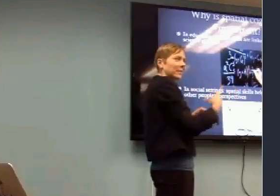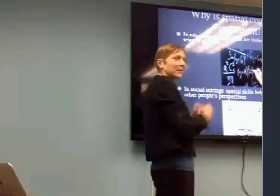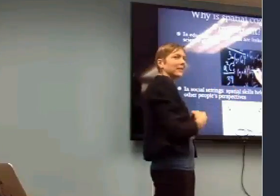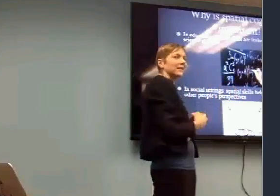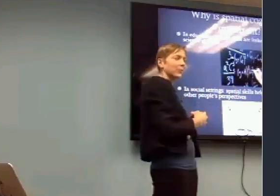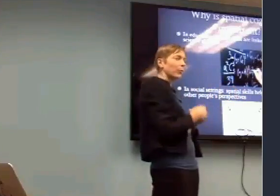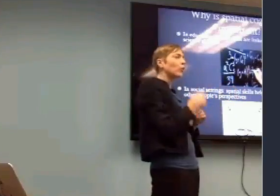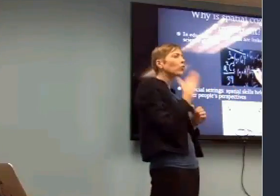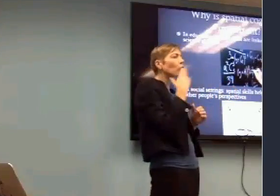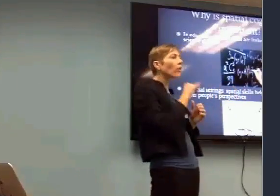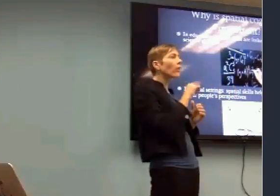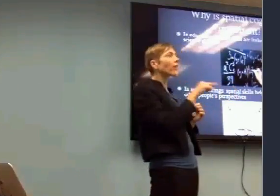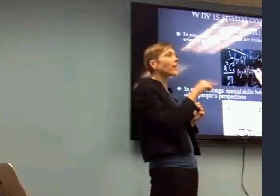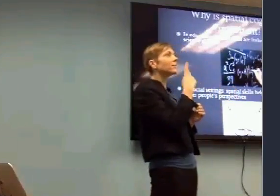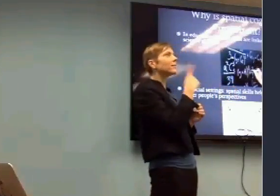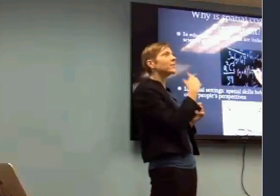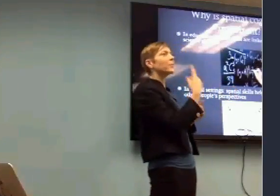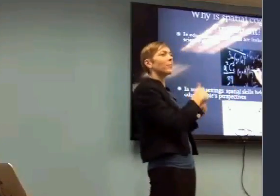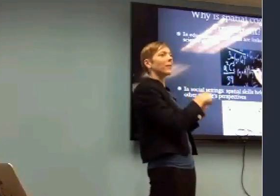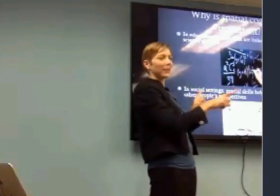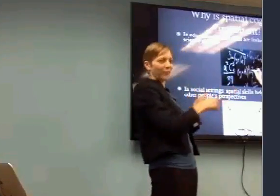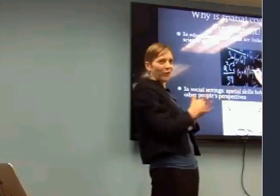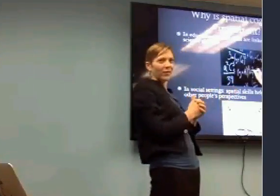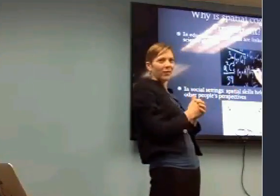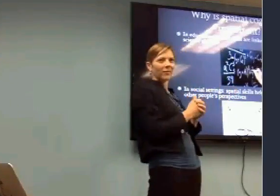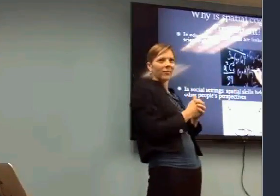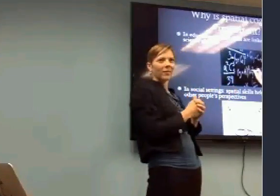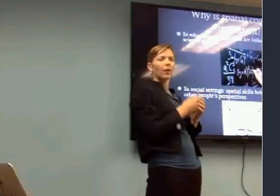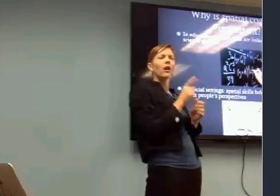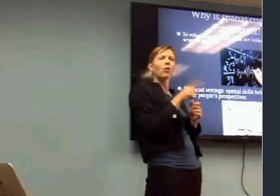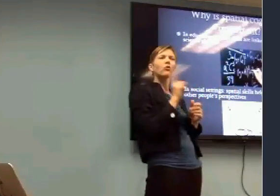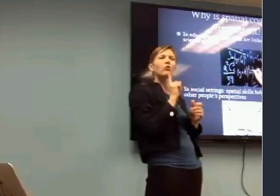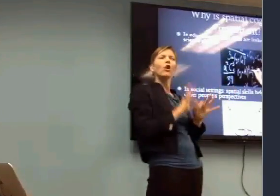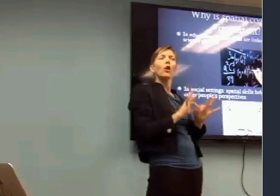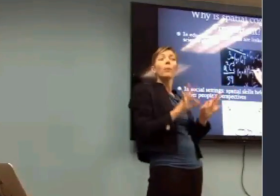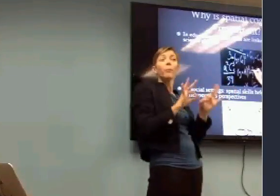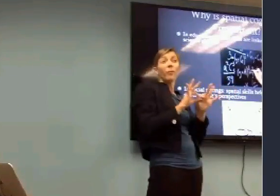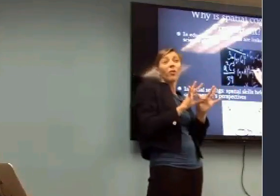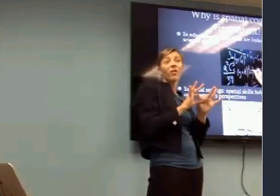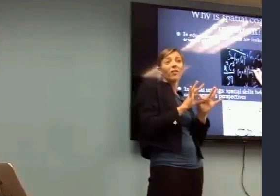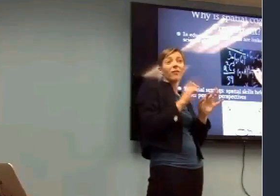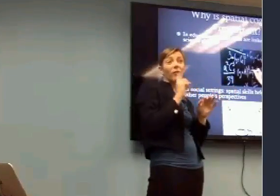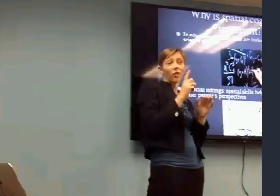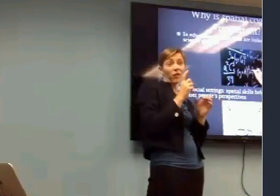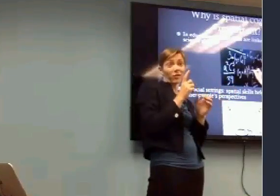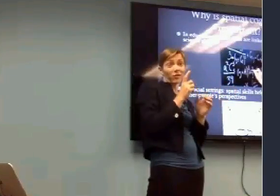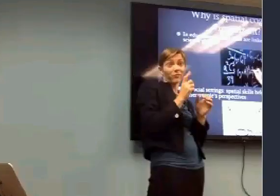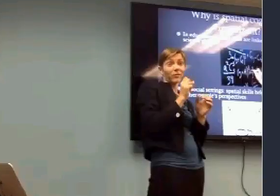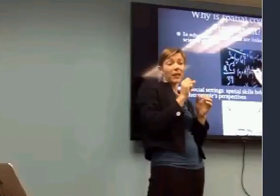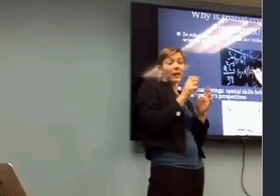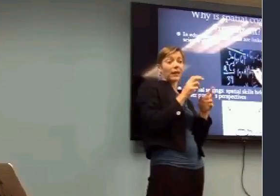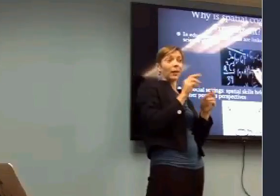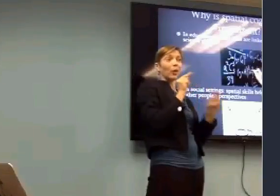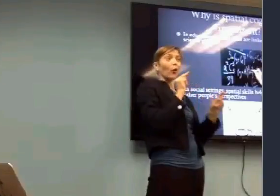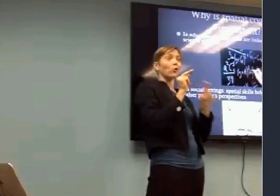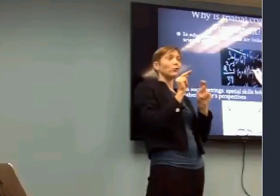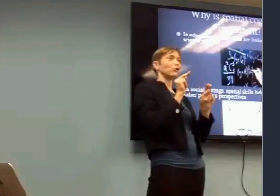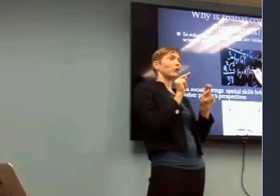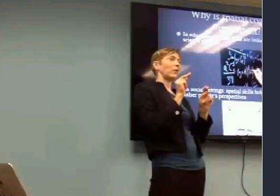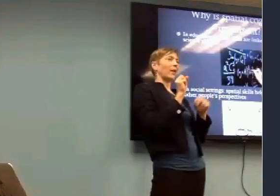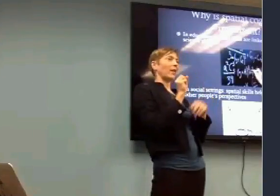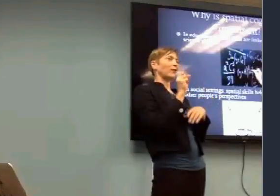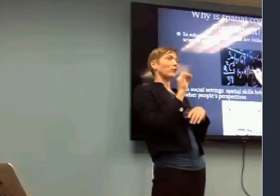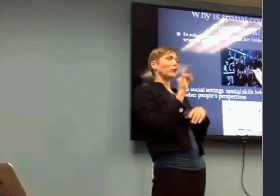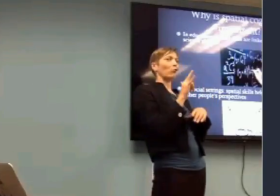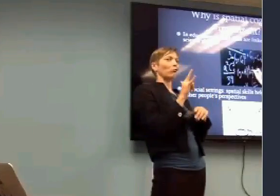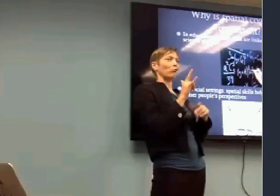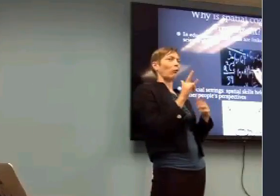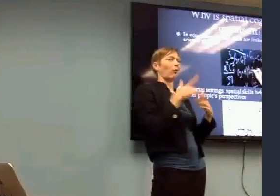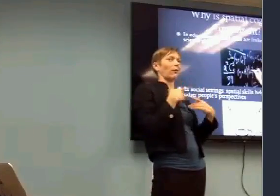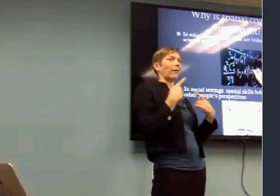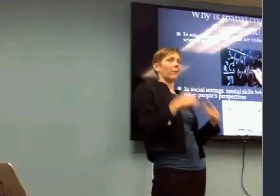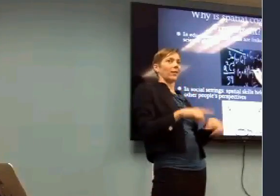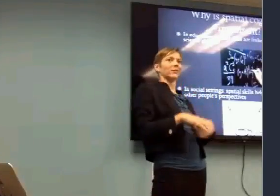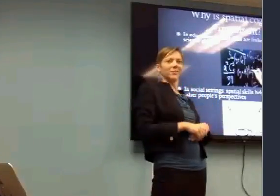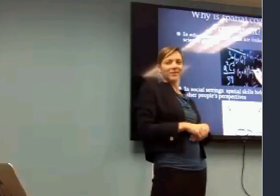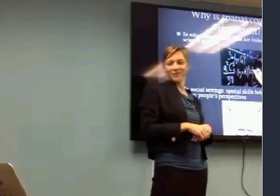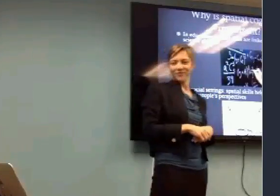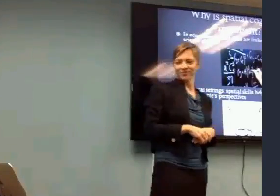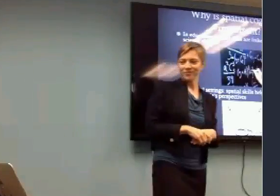and you know what the other person is seeing. You'll know that the other person is seeing something different than you are. And this is very